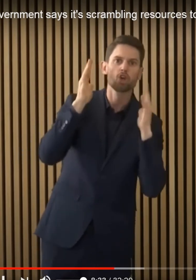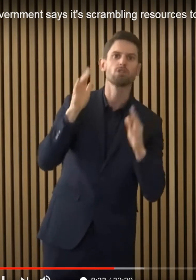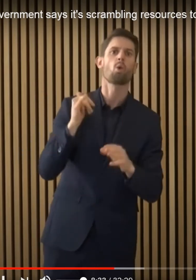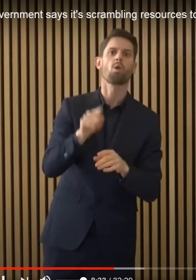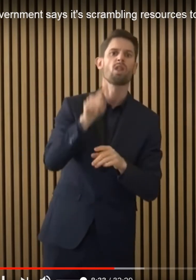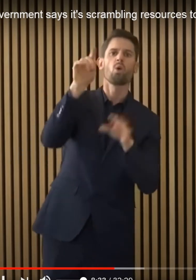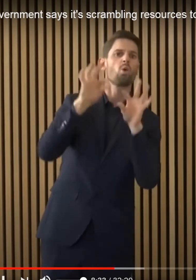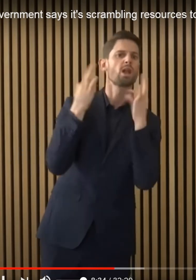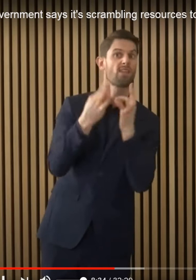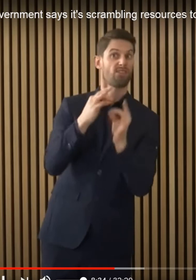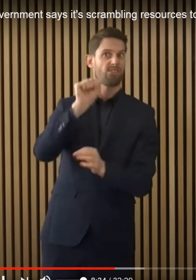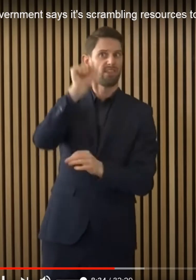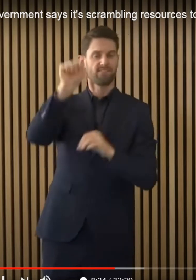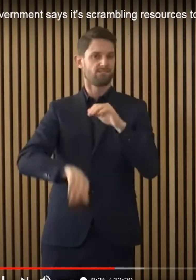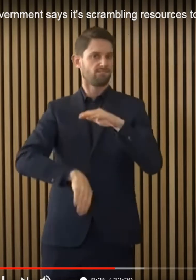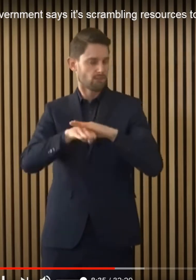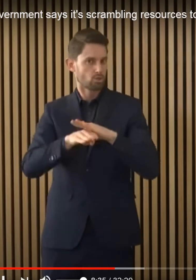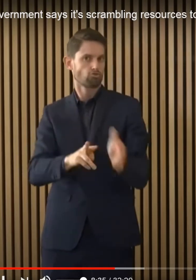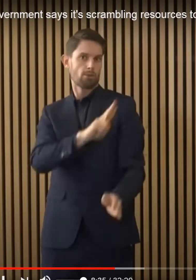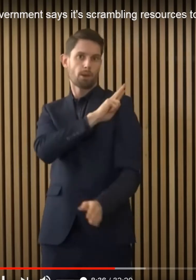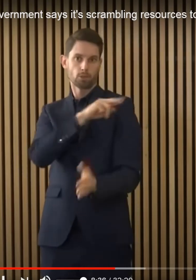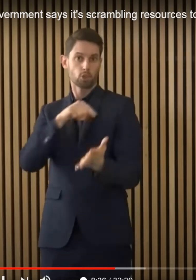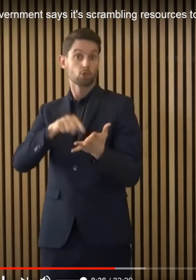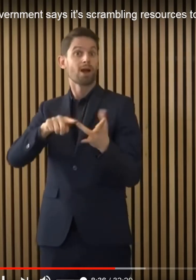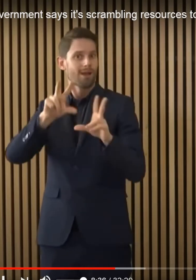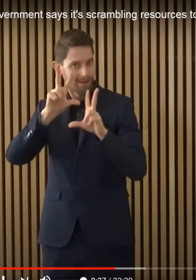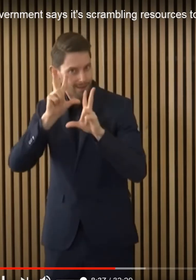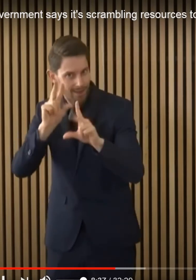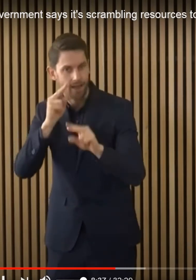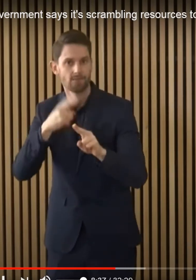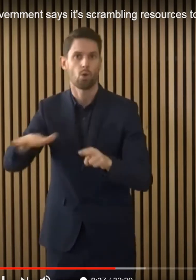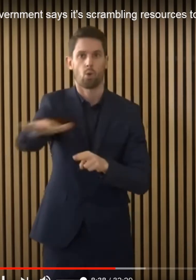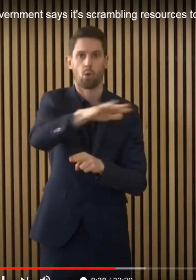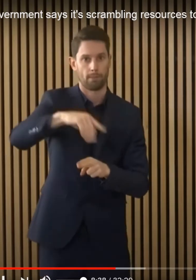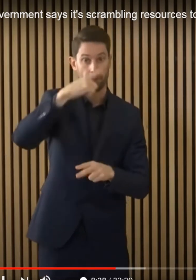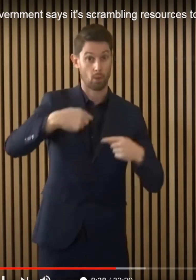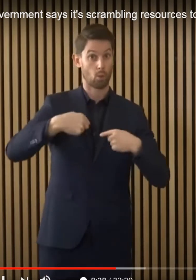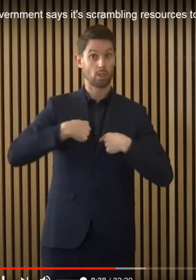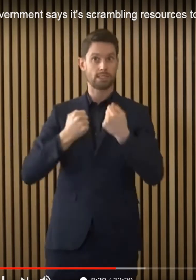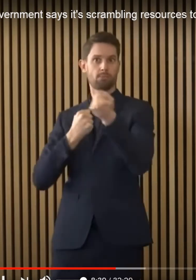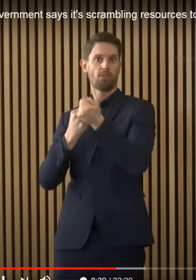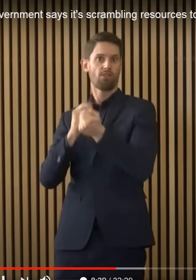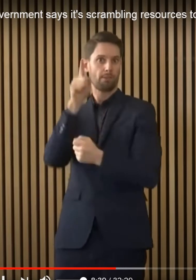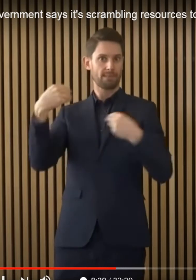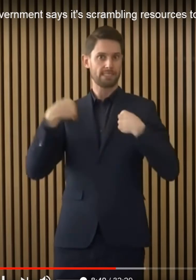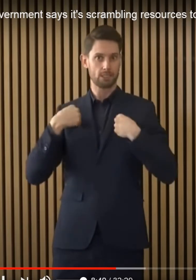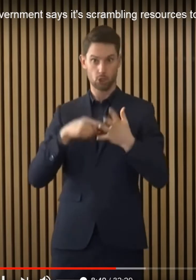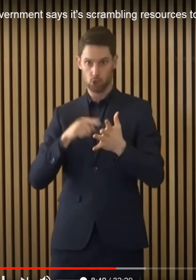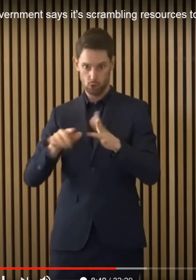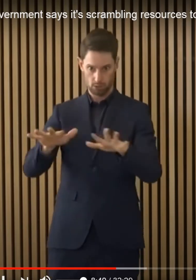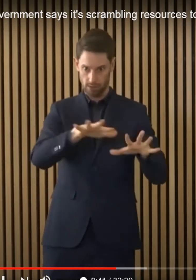those residents, and we are responding and supporting those operators to maintain that facility.